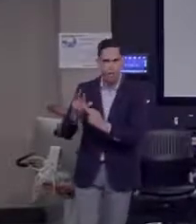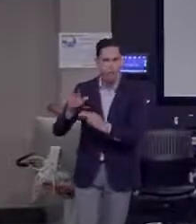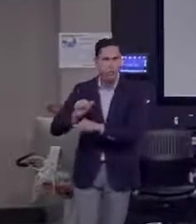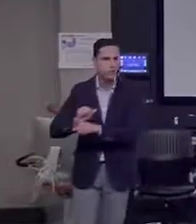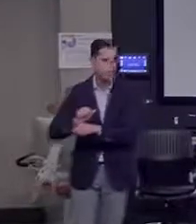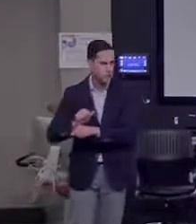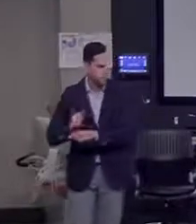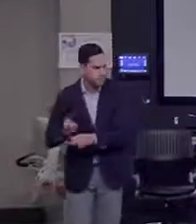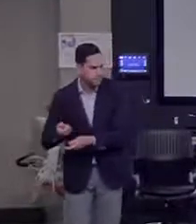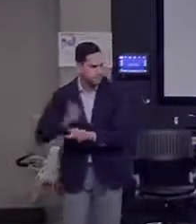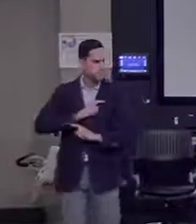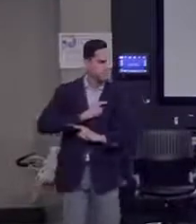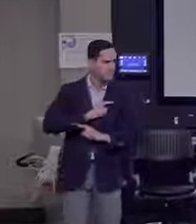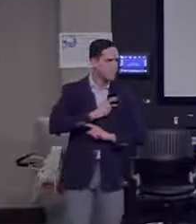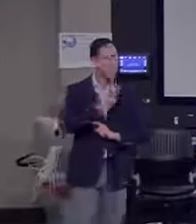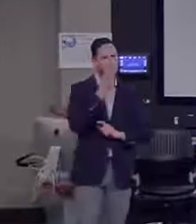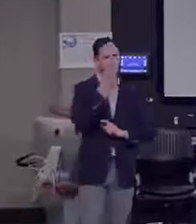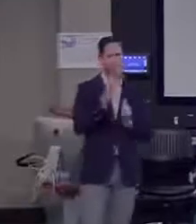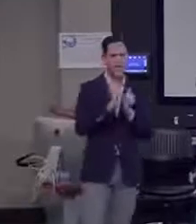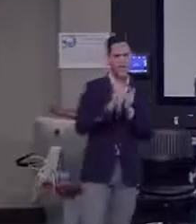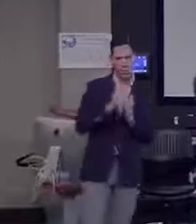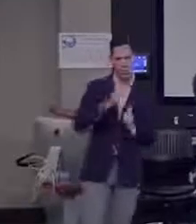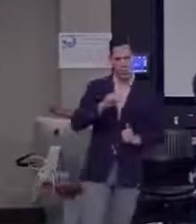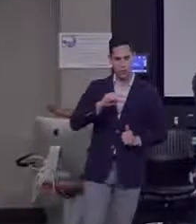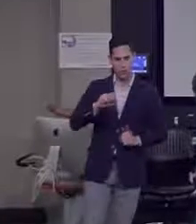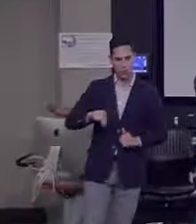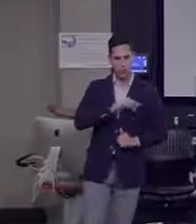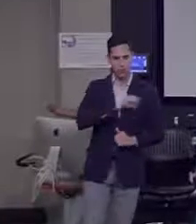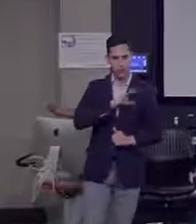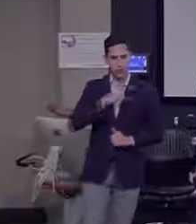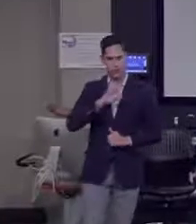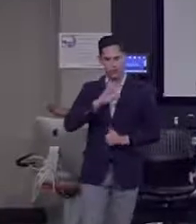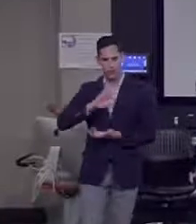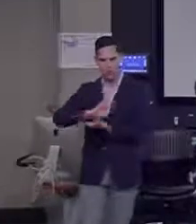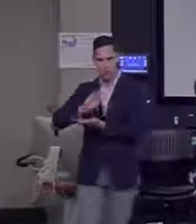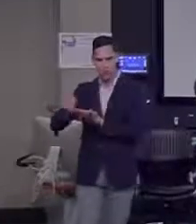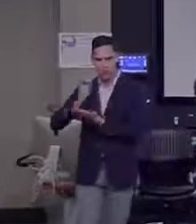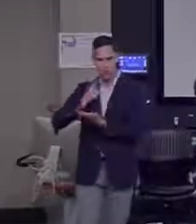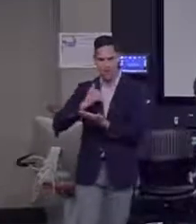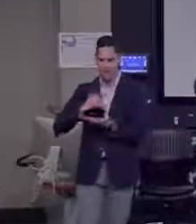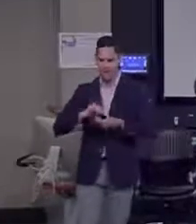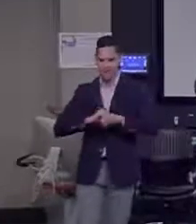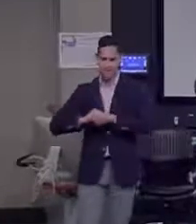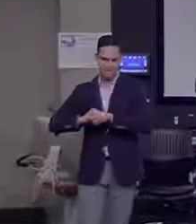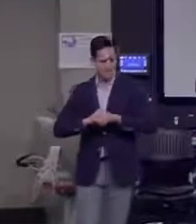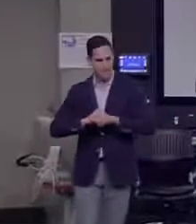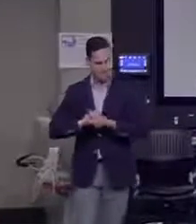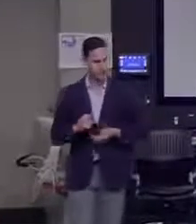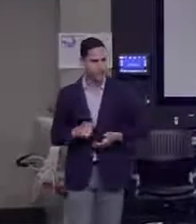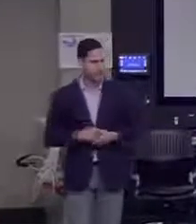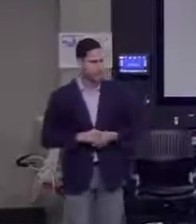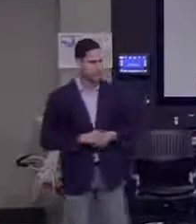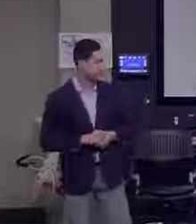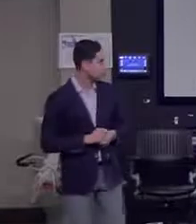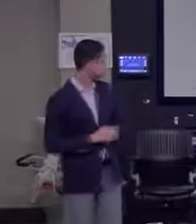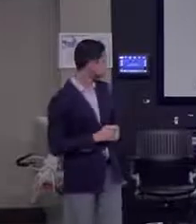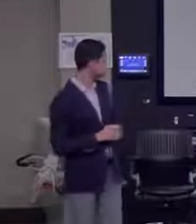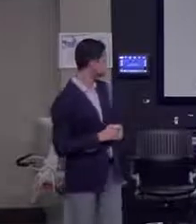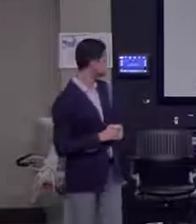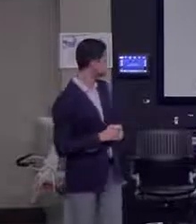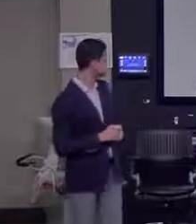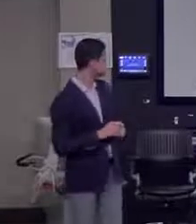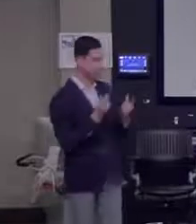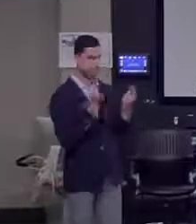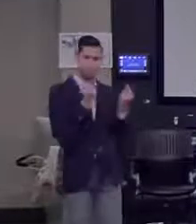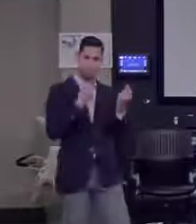really meant to have this quality kind of interaction. And we decided to revisit the questions